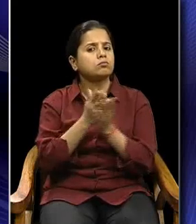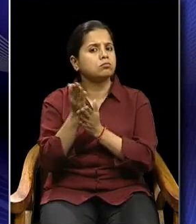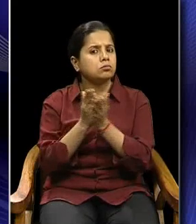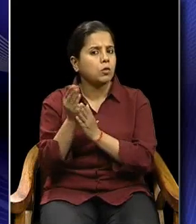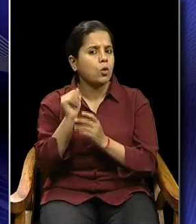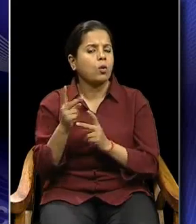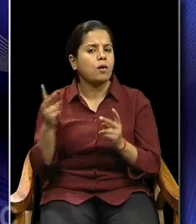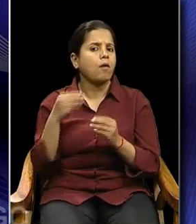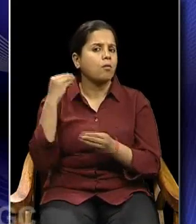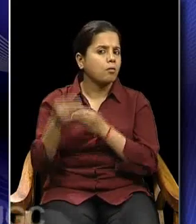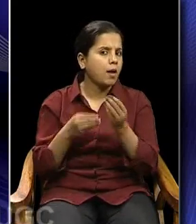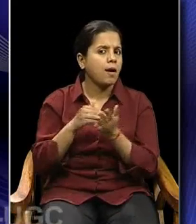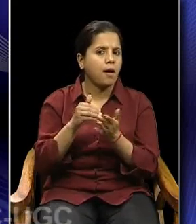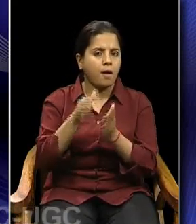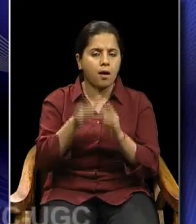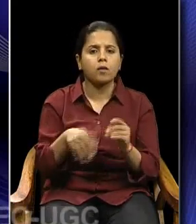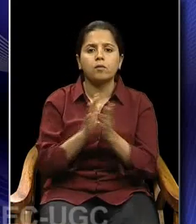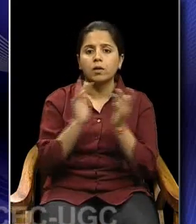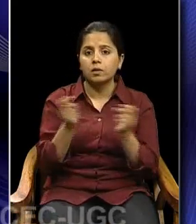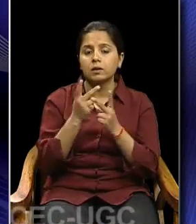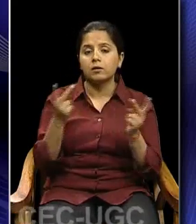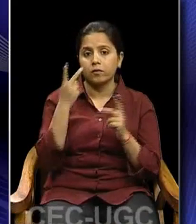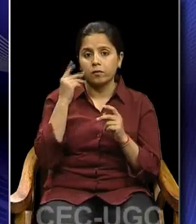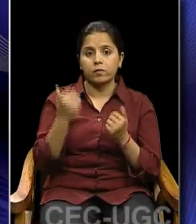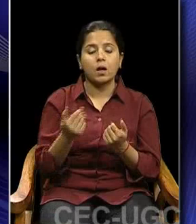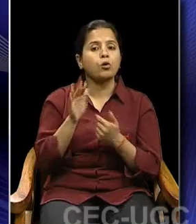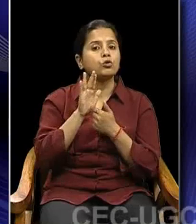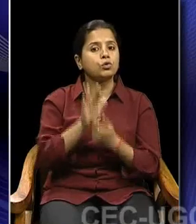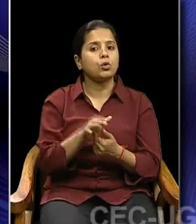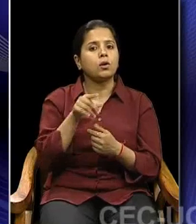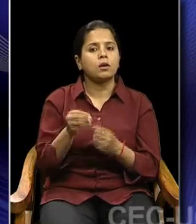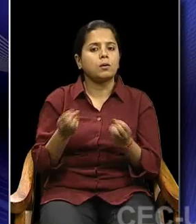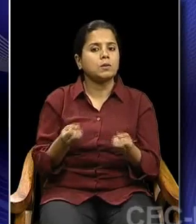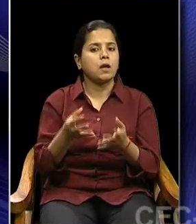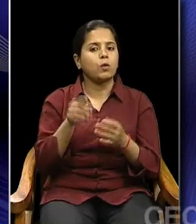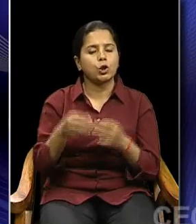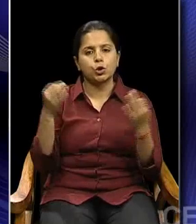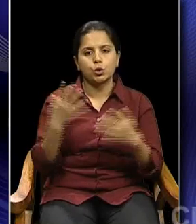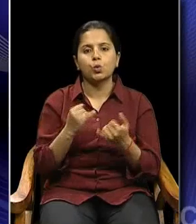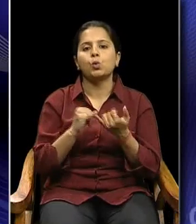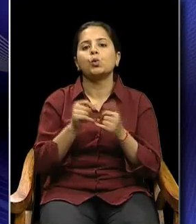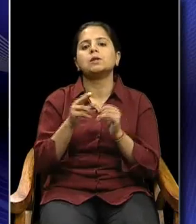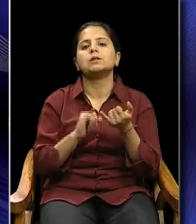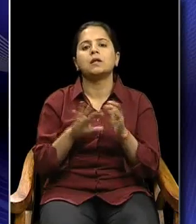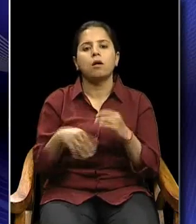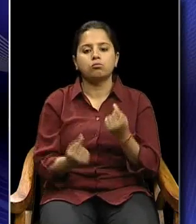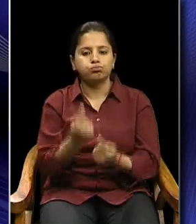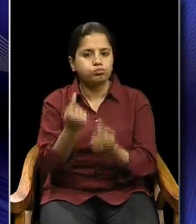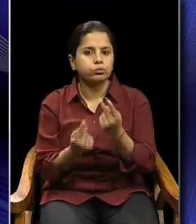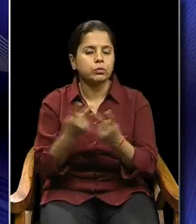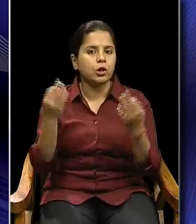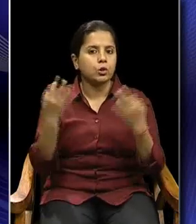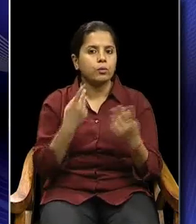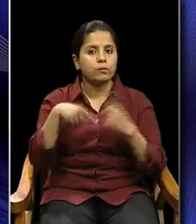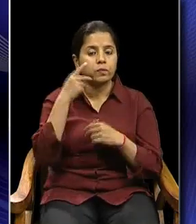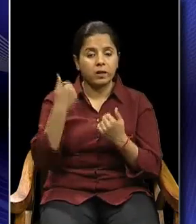seasonal festivals, and how most of the festivals in India mark the beginning of a new season and a new harvest. And this is rooted